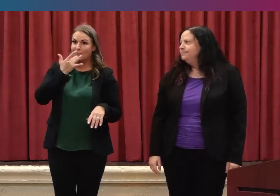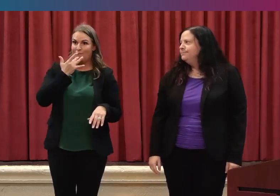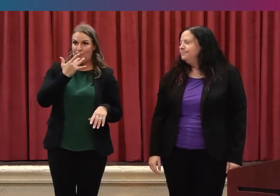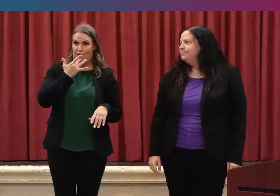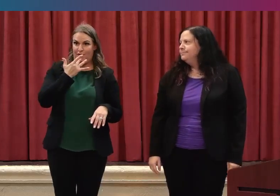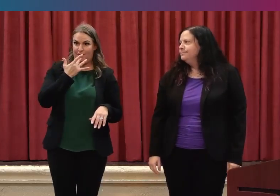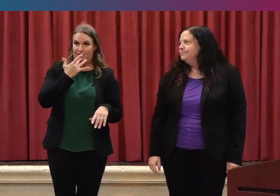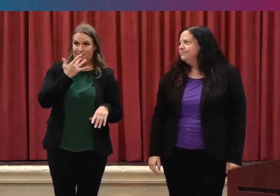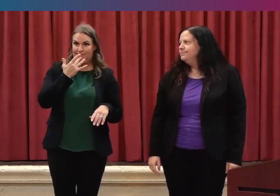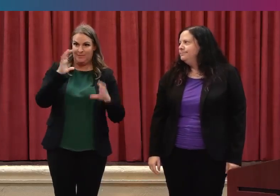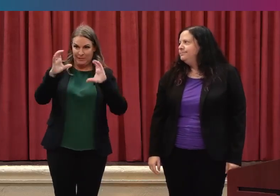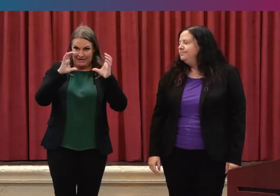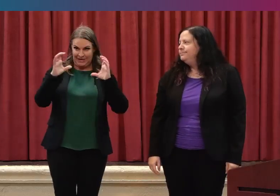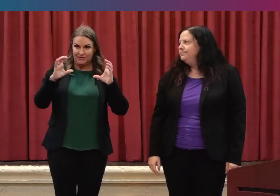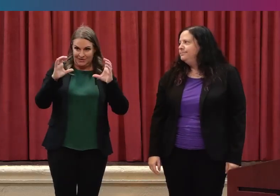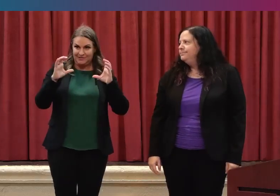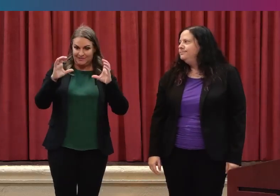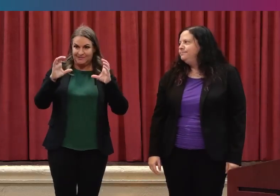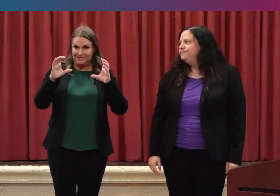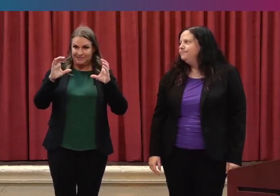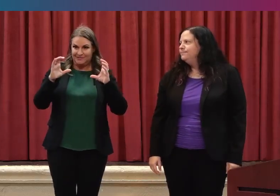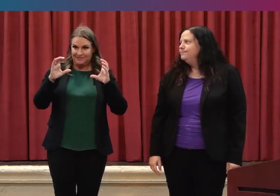accessible, effective communication of your choice.